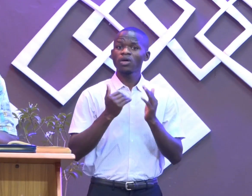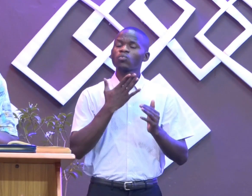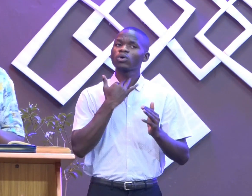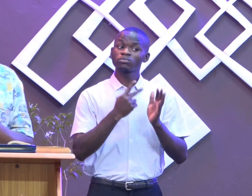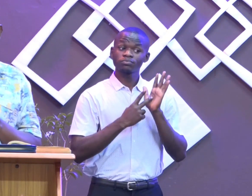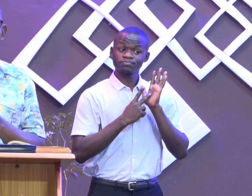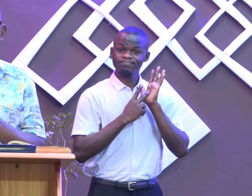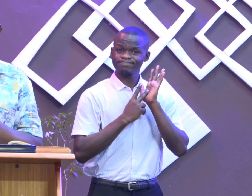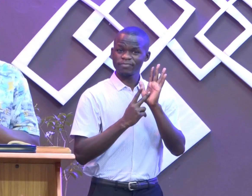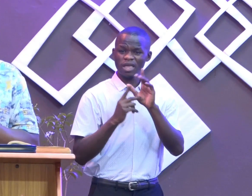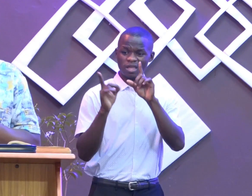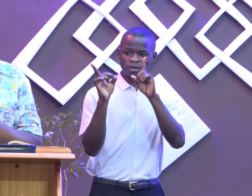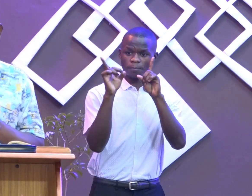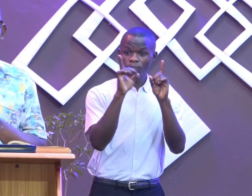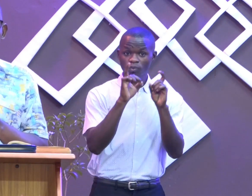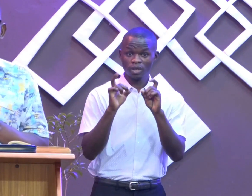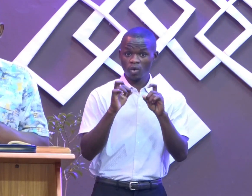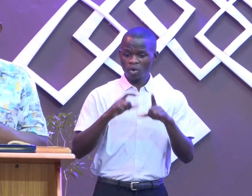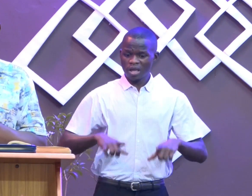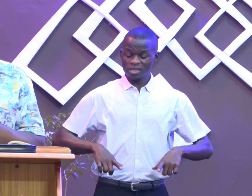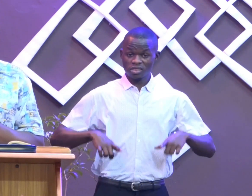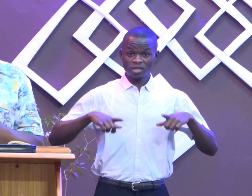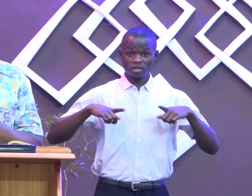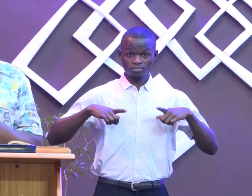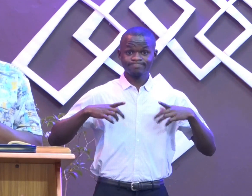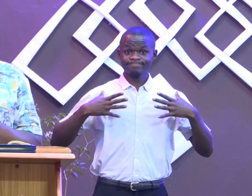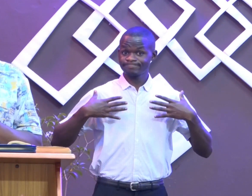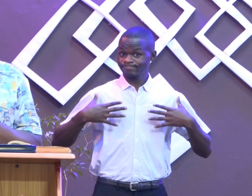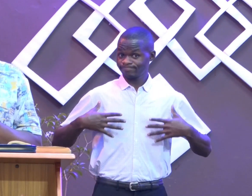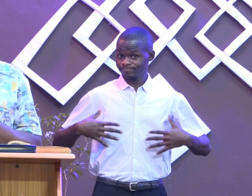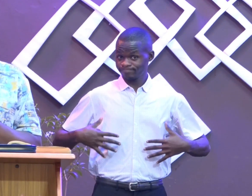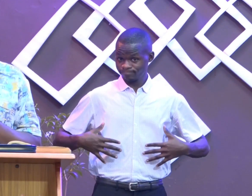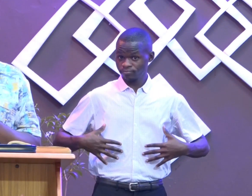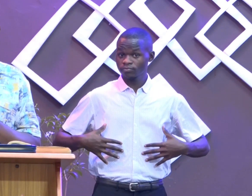wasn't joyful. I want to paint for you this life of the